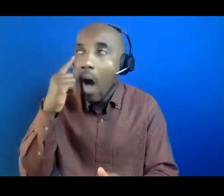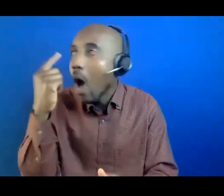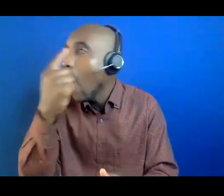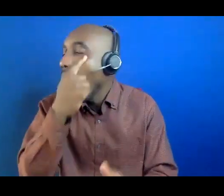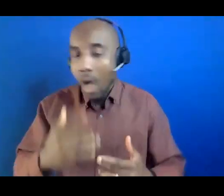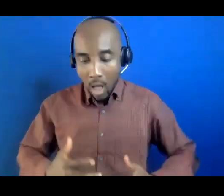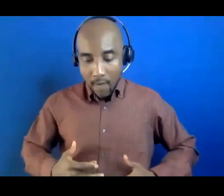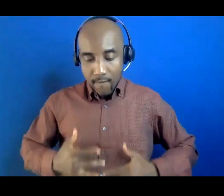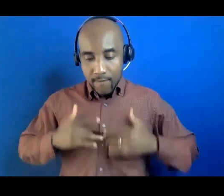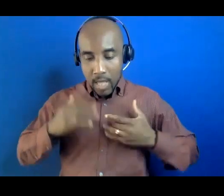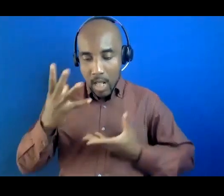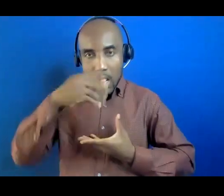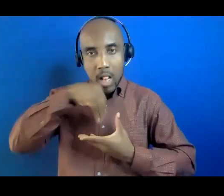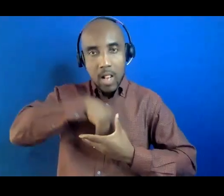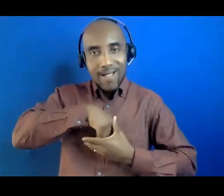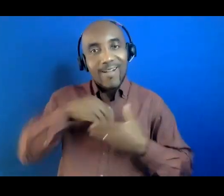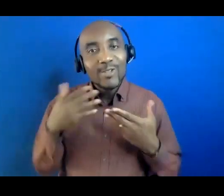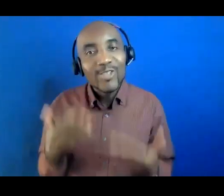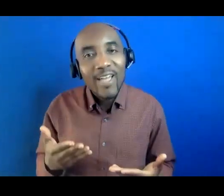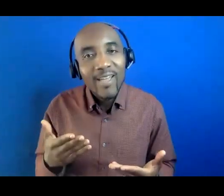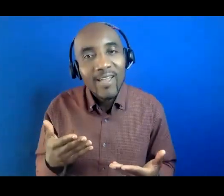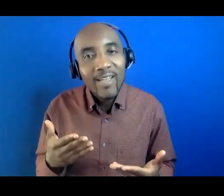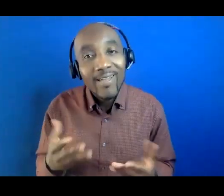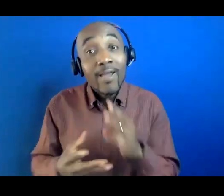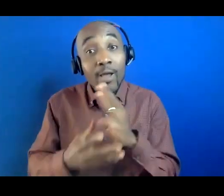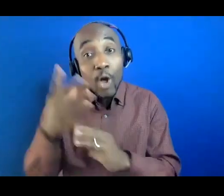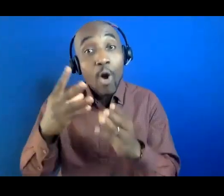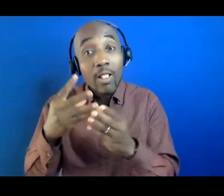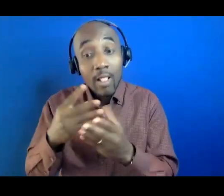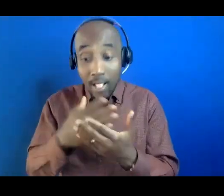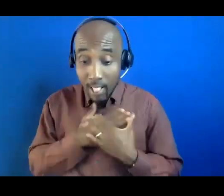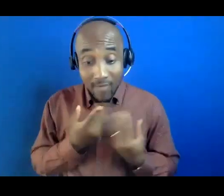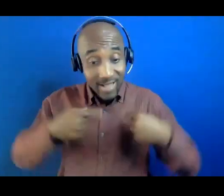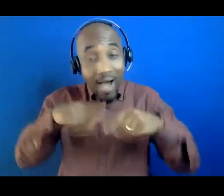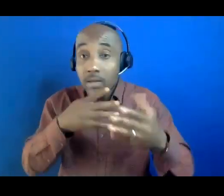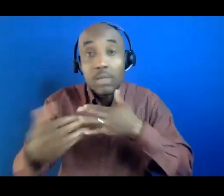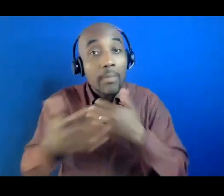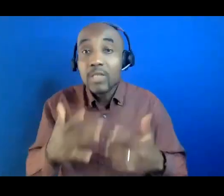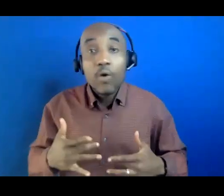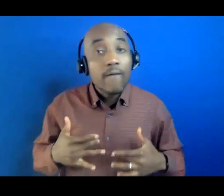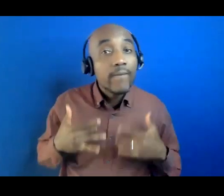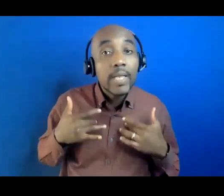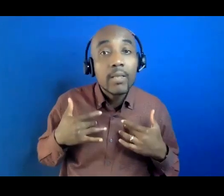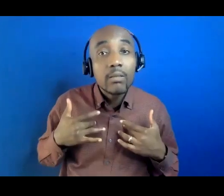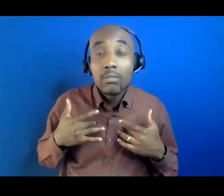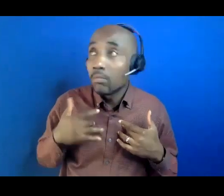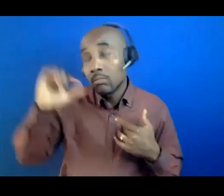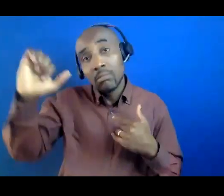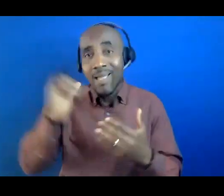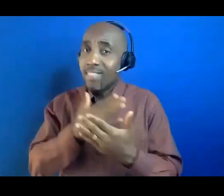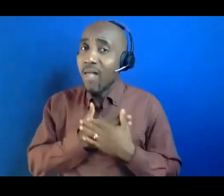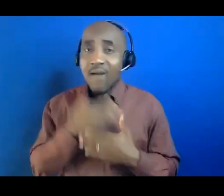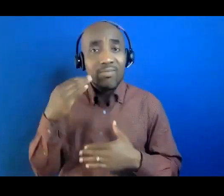can experience today. God loves us no matter how we feel, and his love for us never